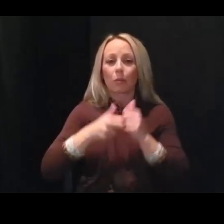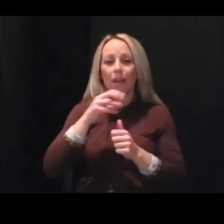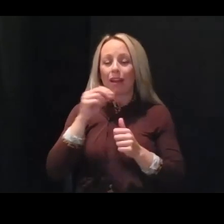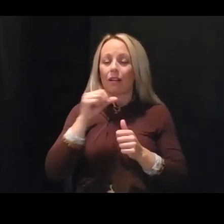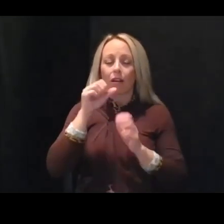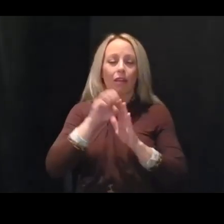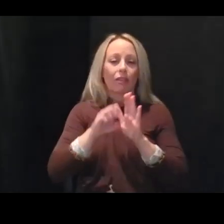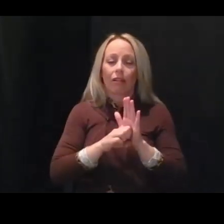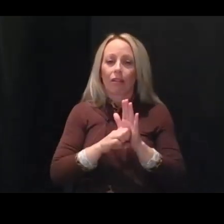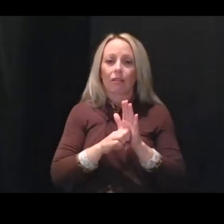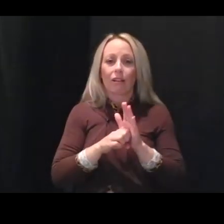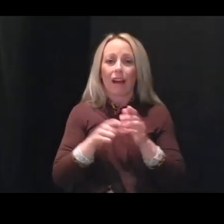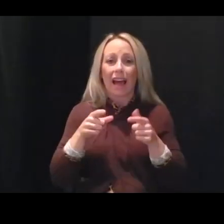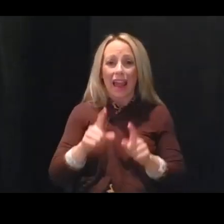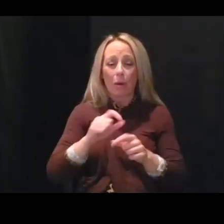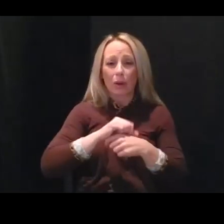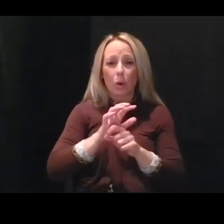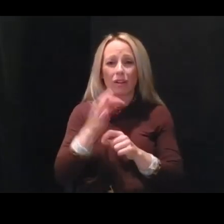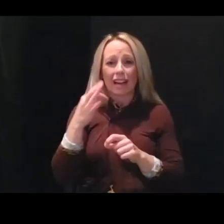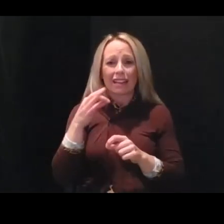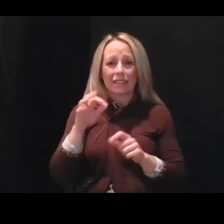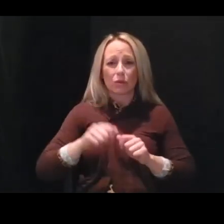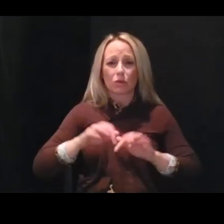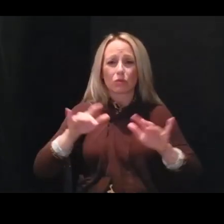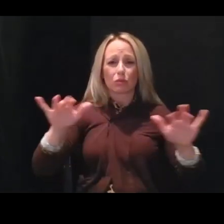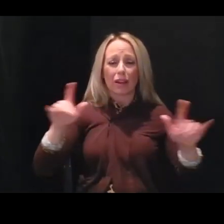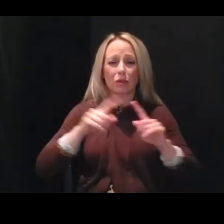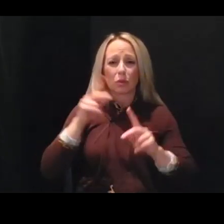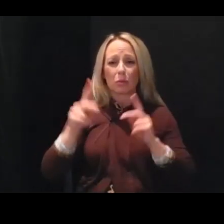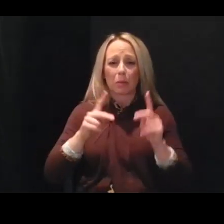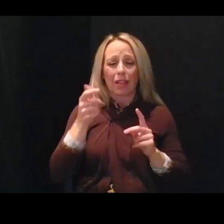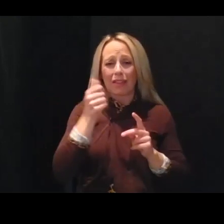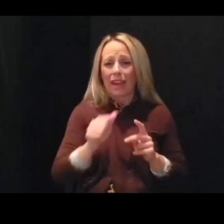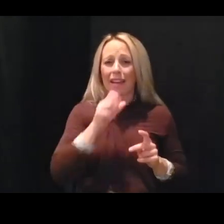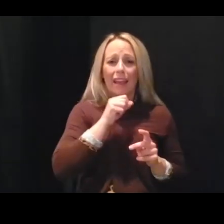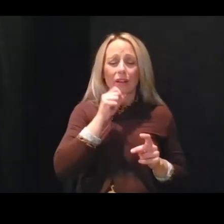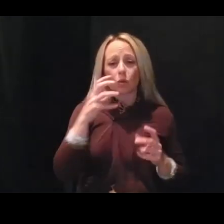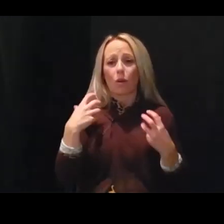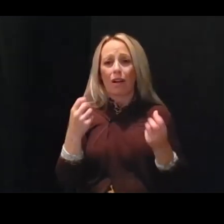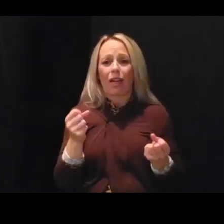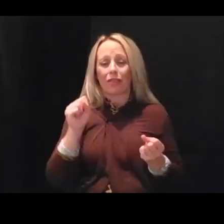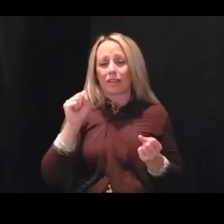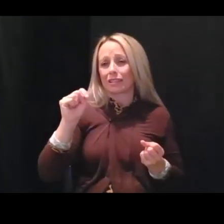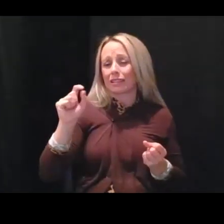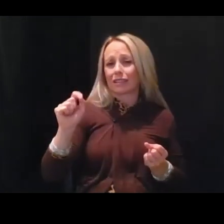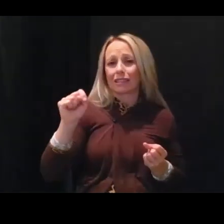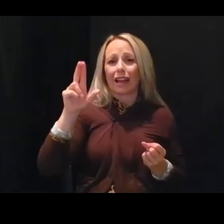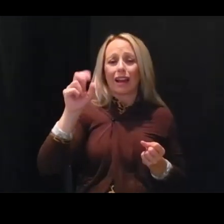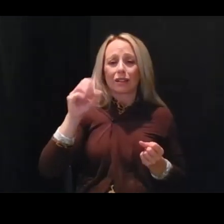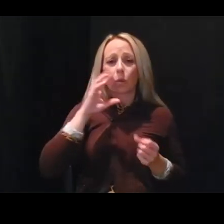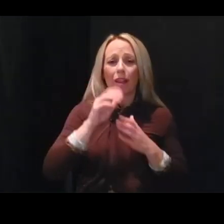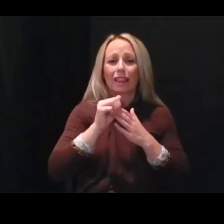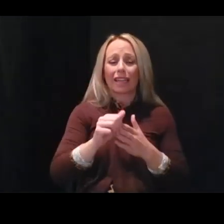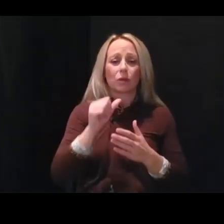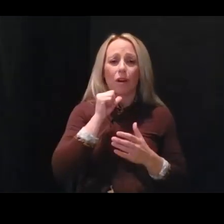unethical. Letting COVID-19 spread through populations of any age or health status will lead to unnecessary infections,